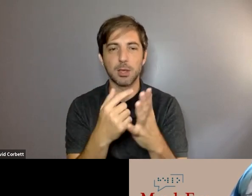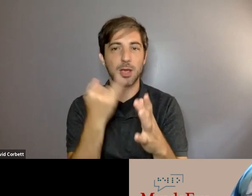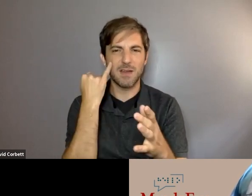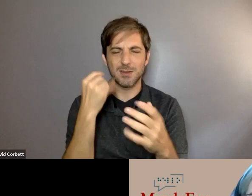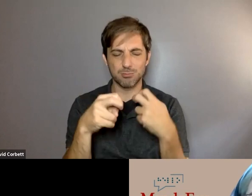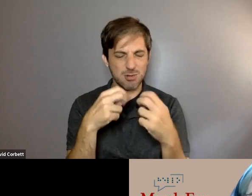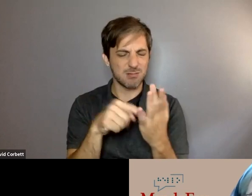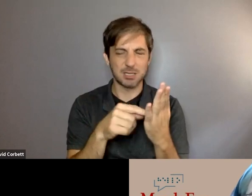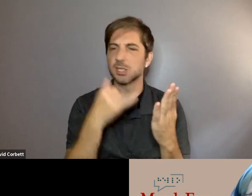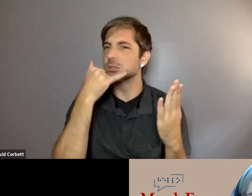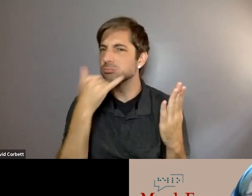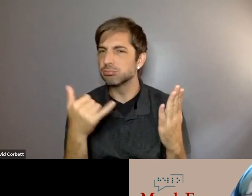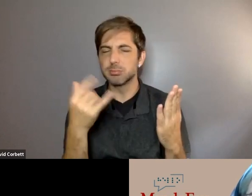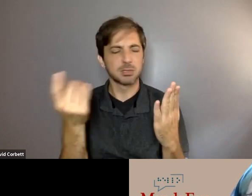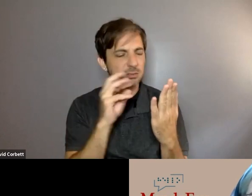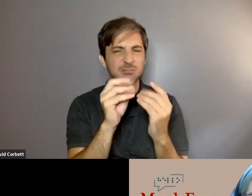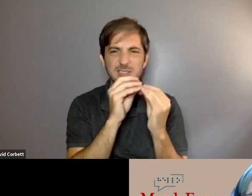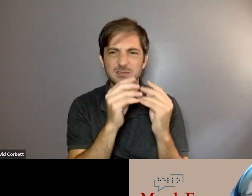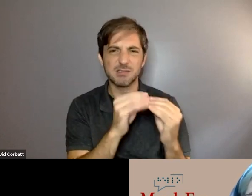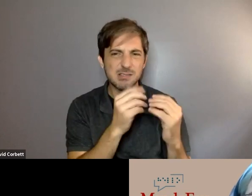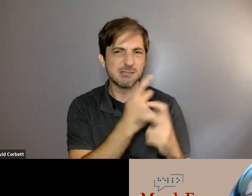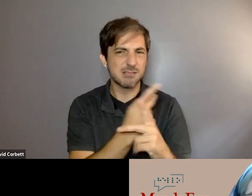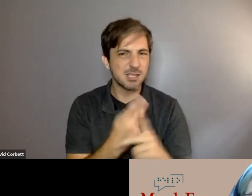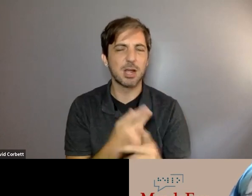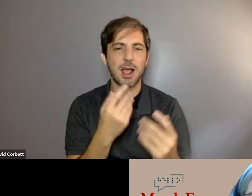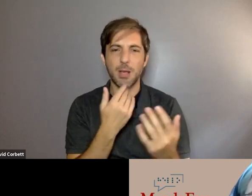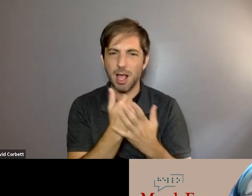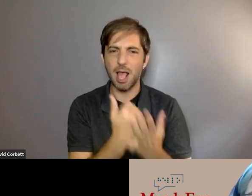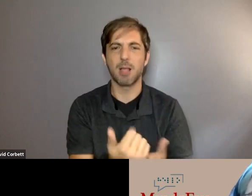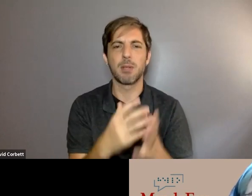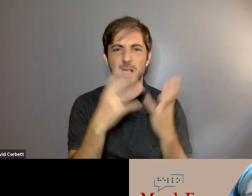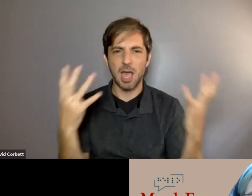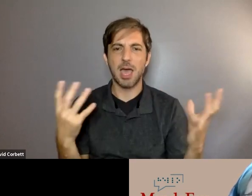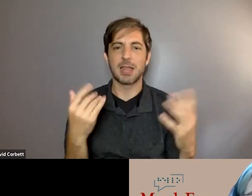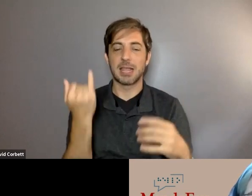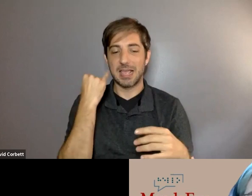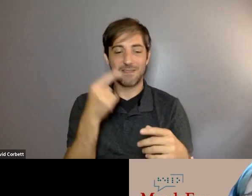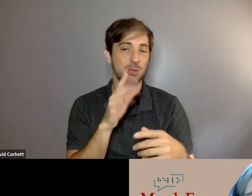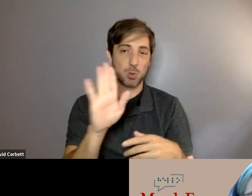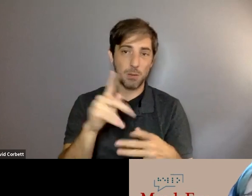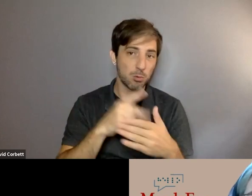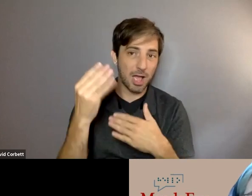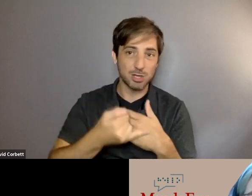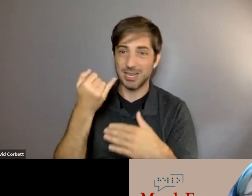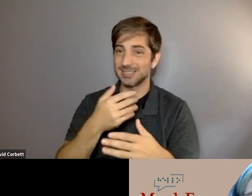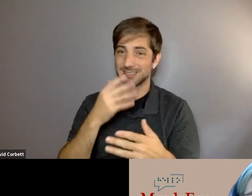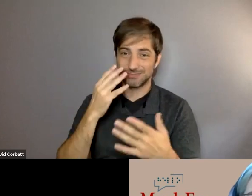your application idea, your project would be eligible. They're incredibly